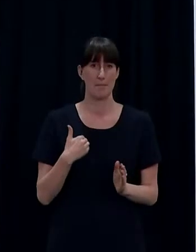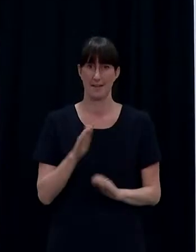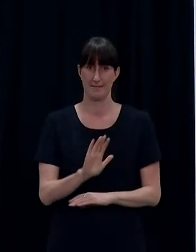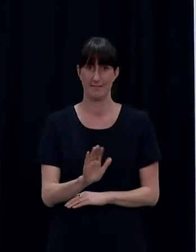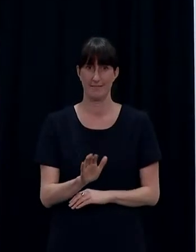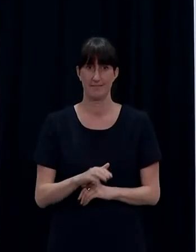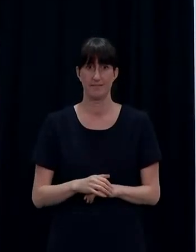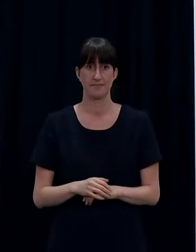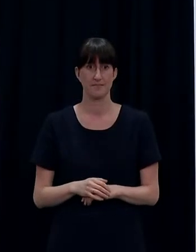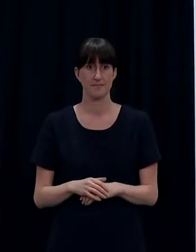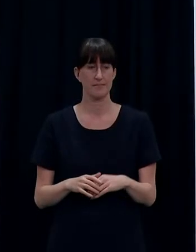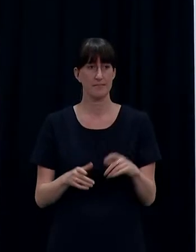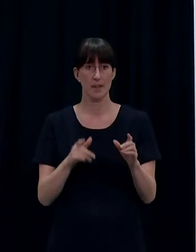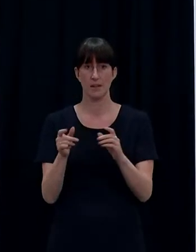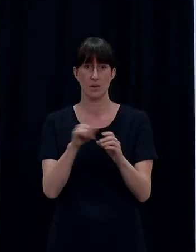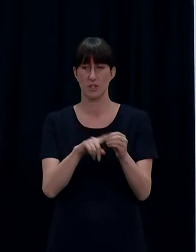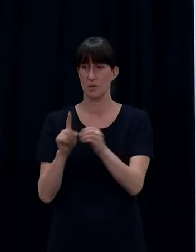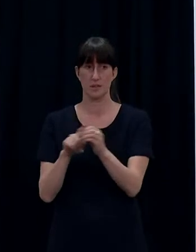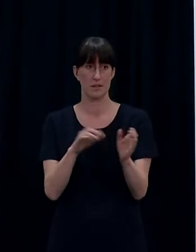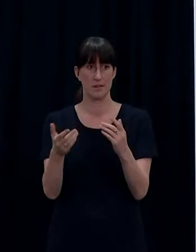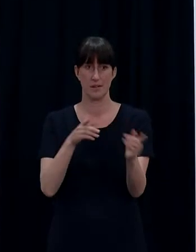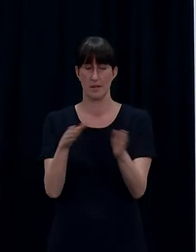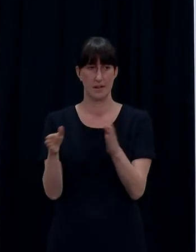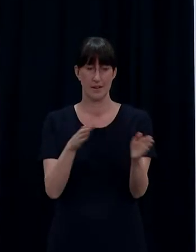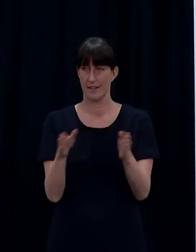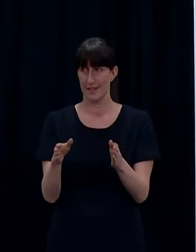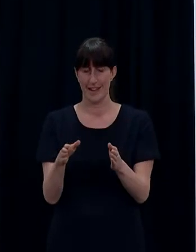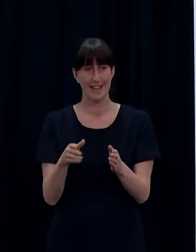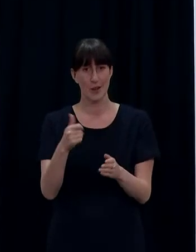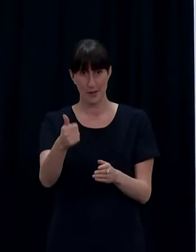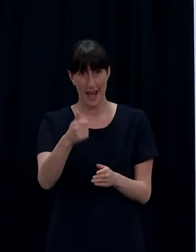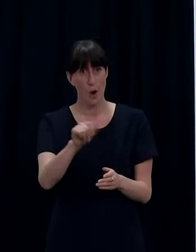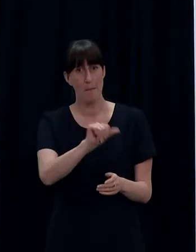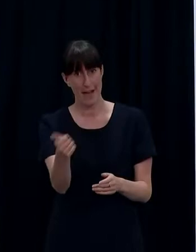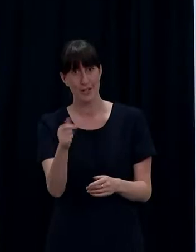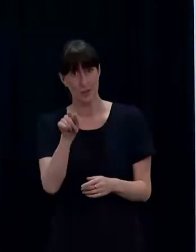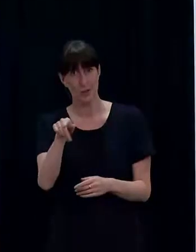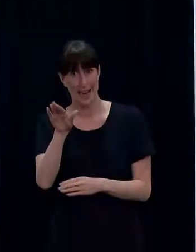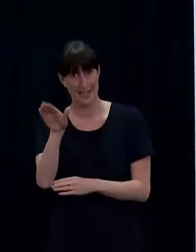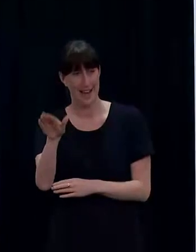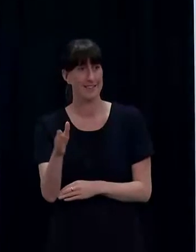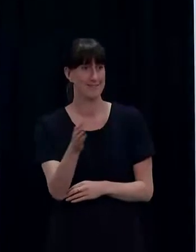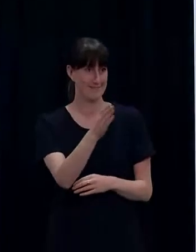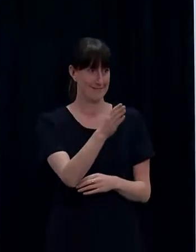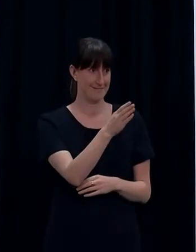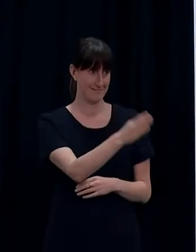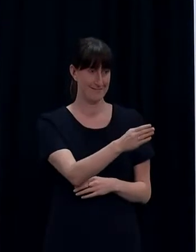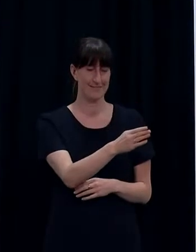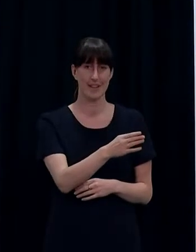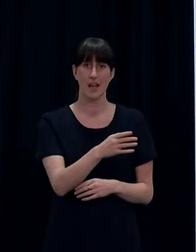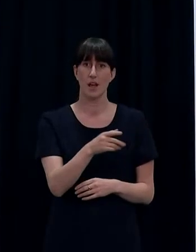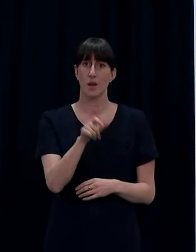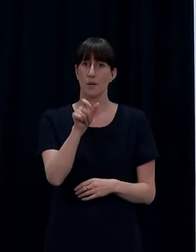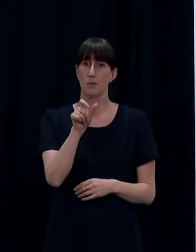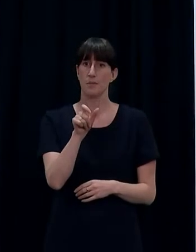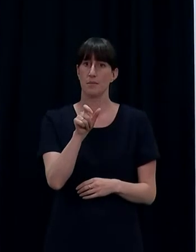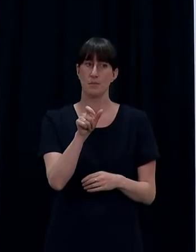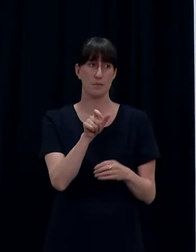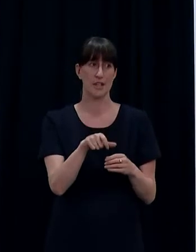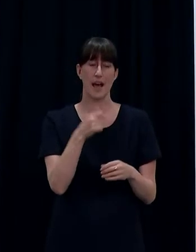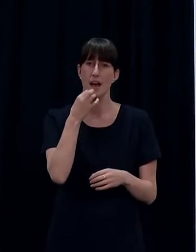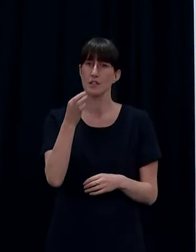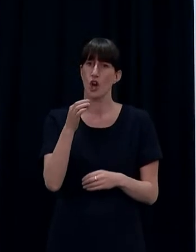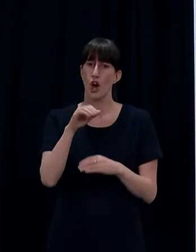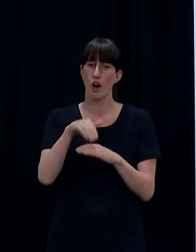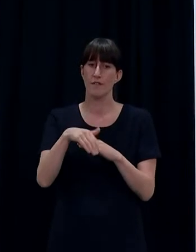Rukuwai. Just no, one over. I'll come back around. It's okay. Just a couple of things on that Māori vaccination. Firstly,